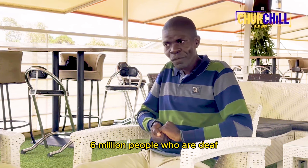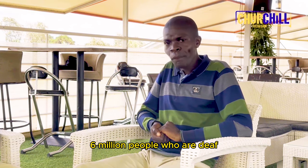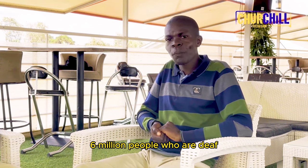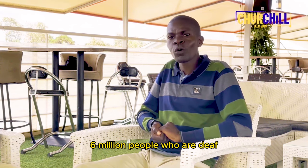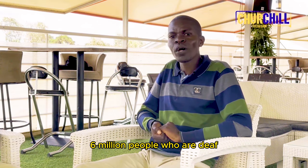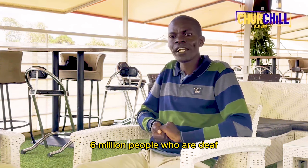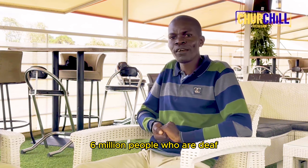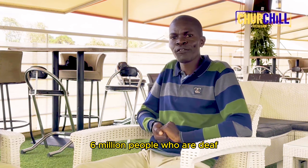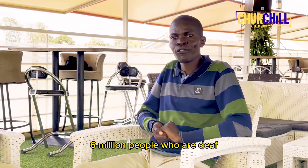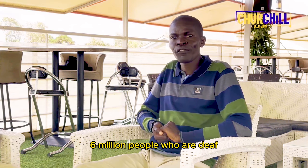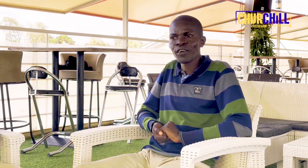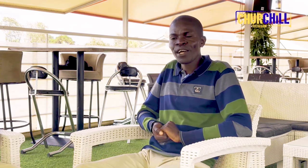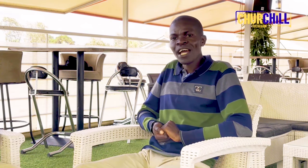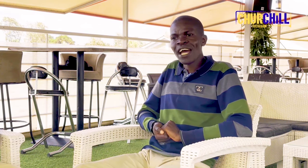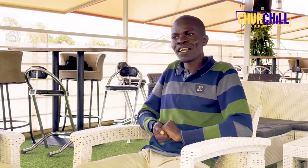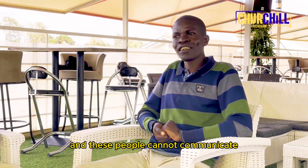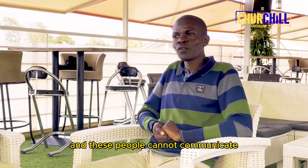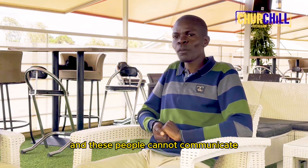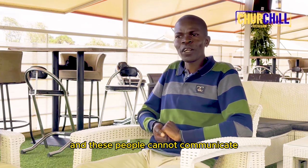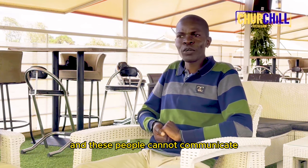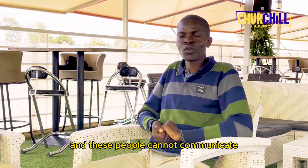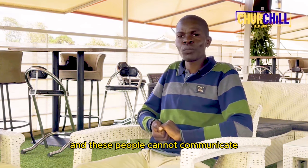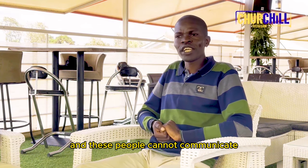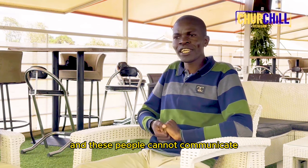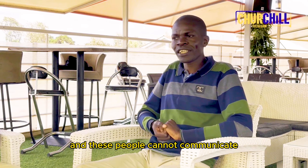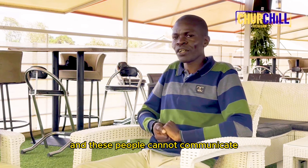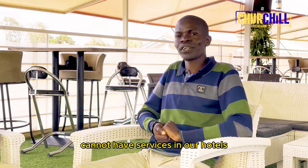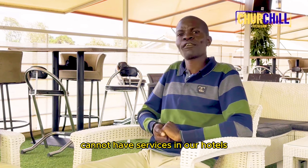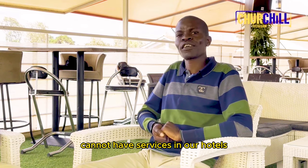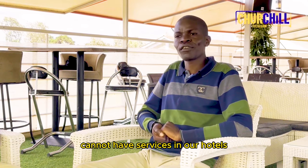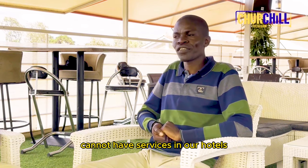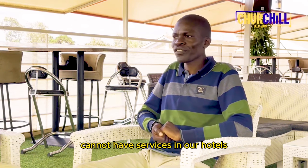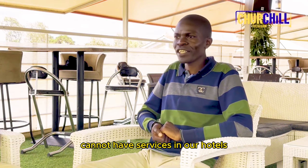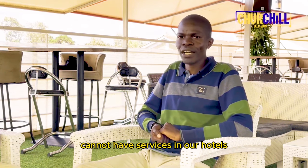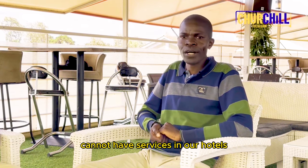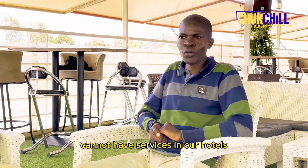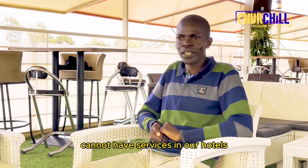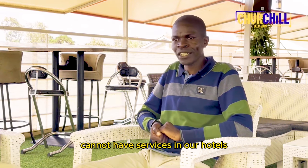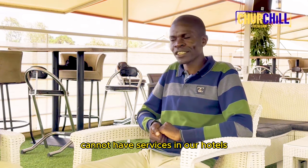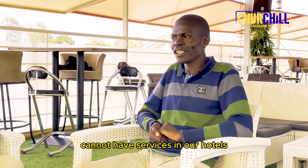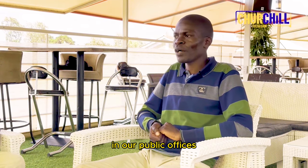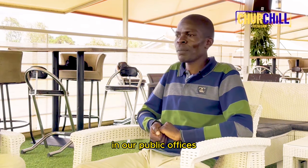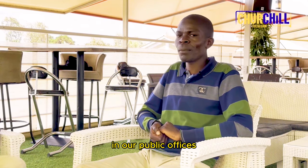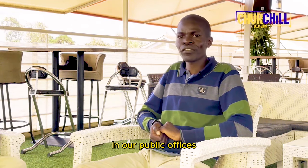people who are deaf, and these people cannot communicate, cannot have services in our hotels, in our public